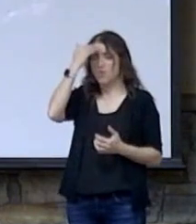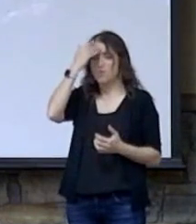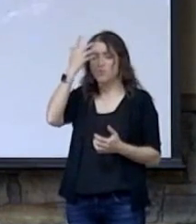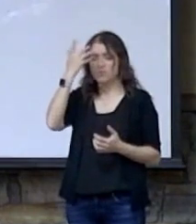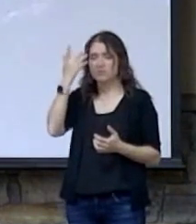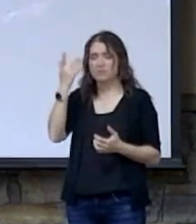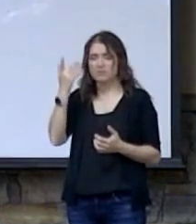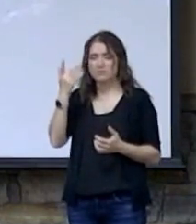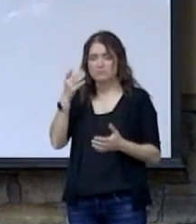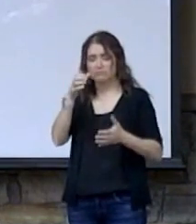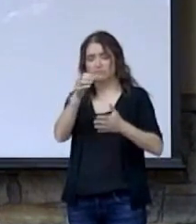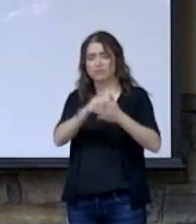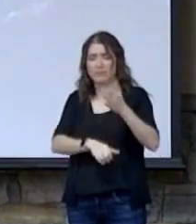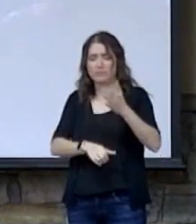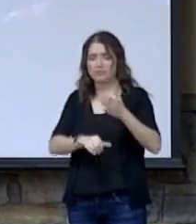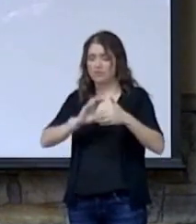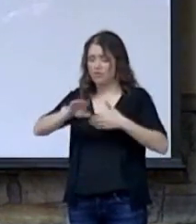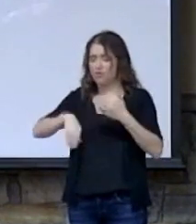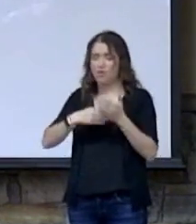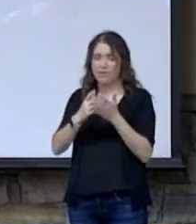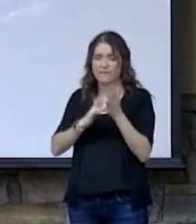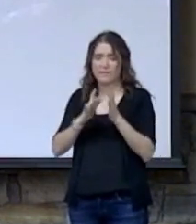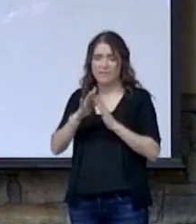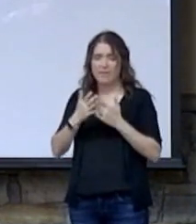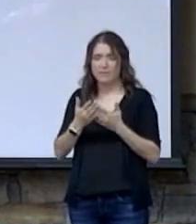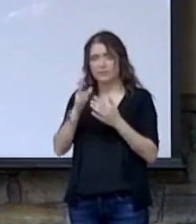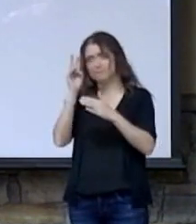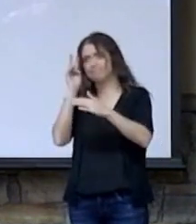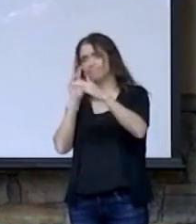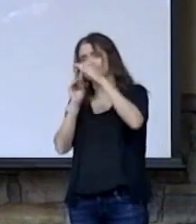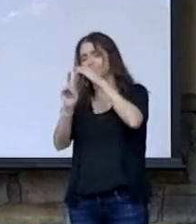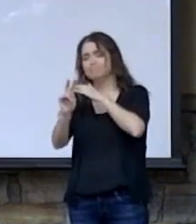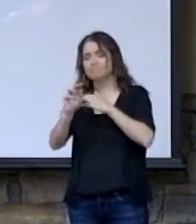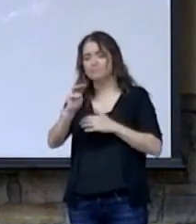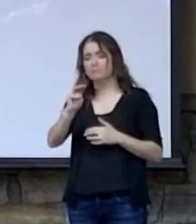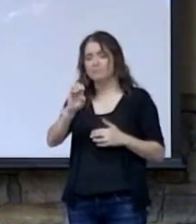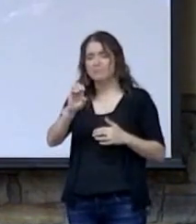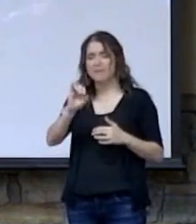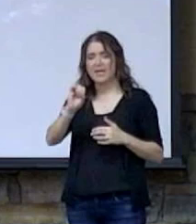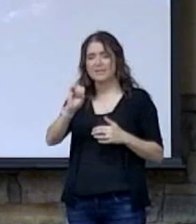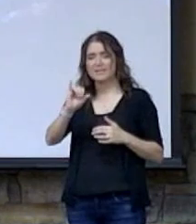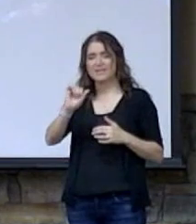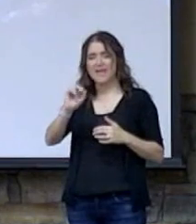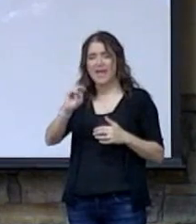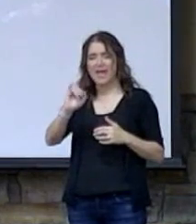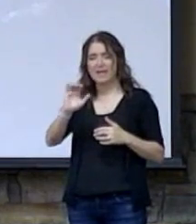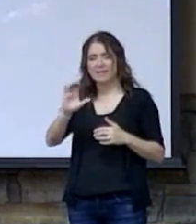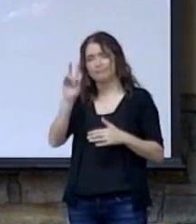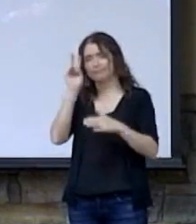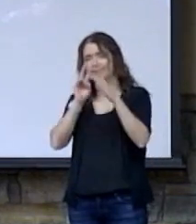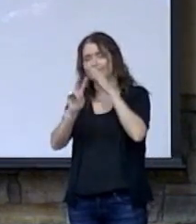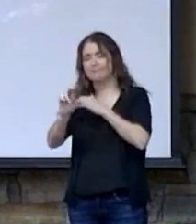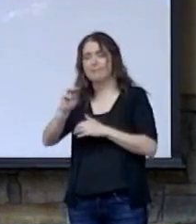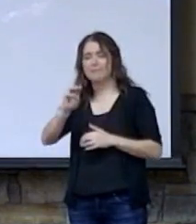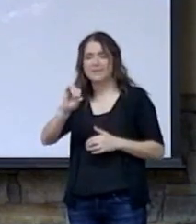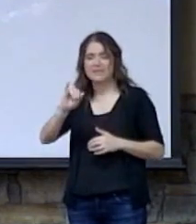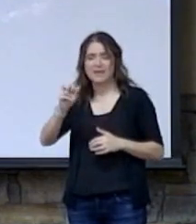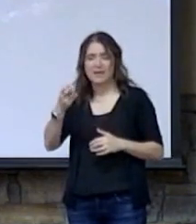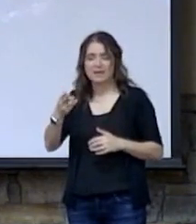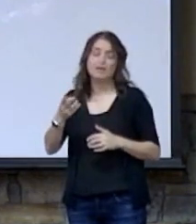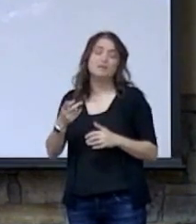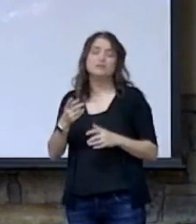Scripture. Certainly one of the most powerful. The words in this particular prophecy